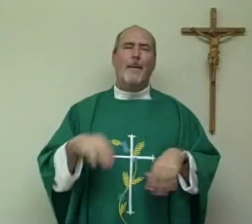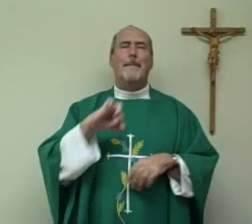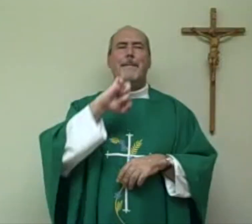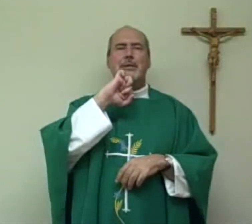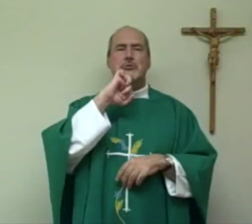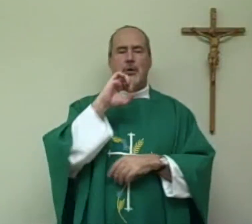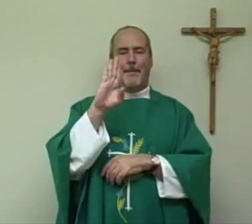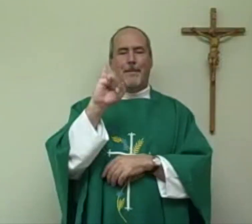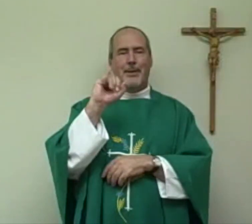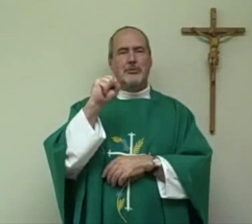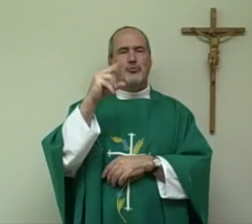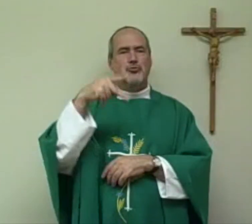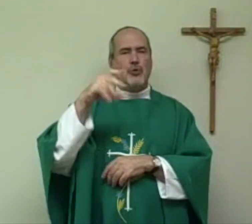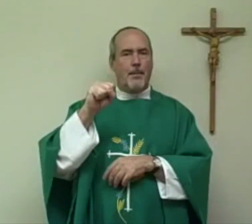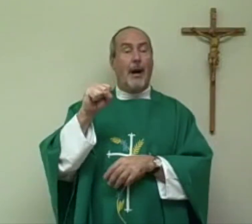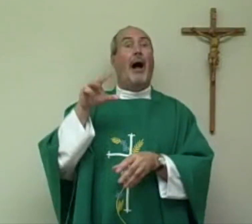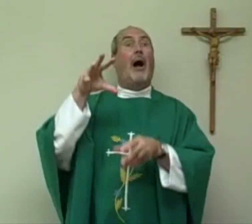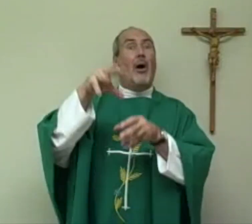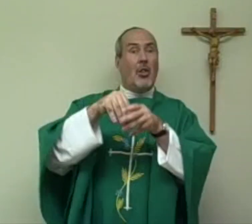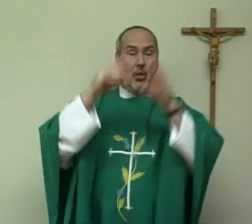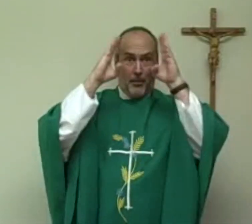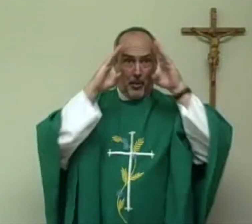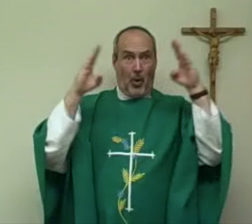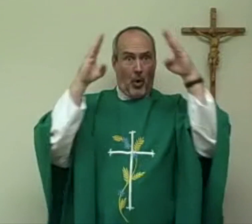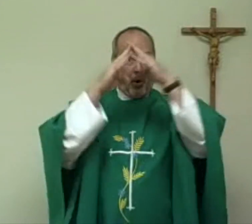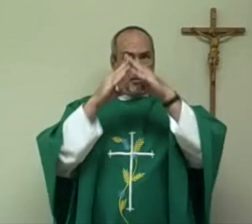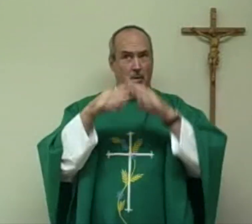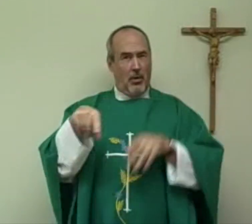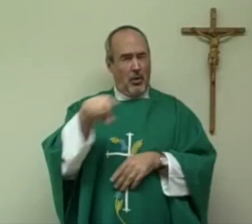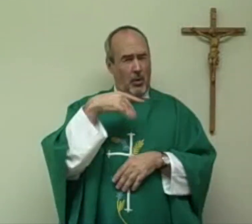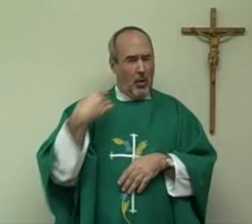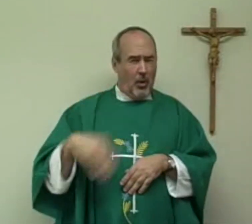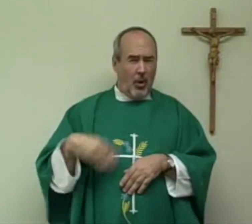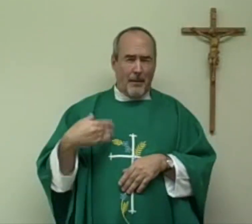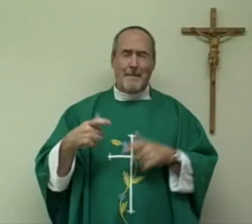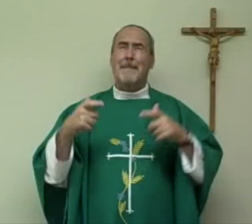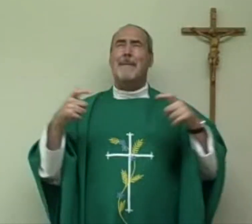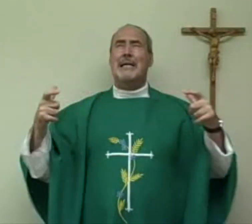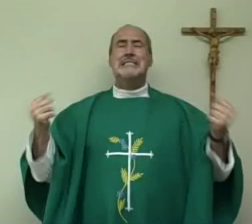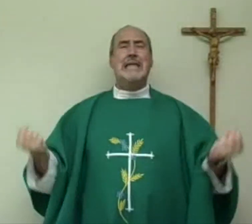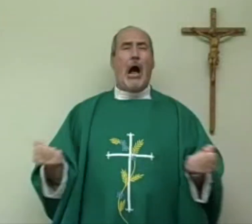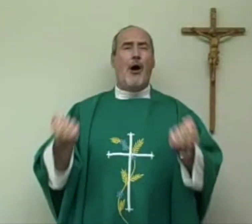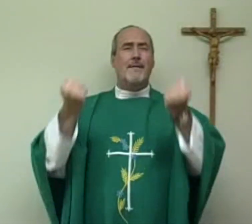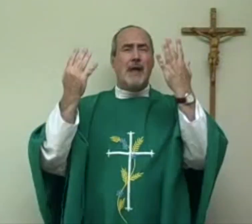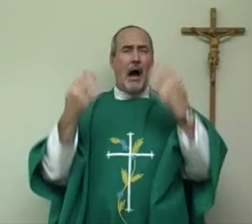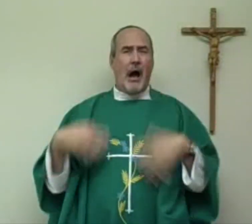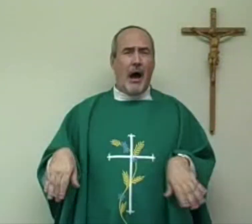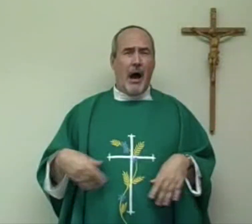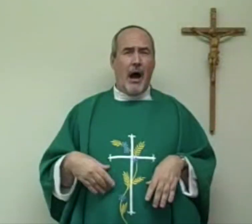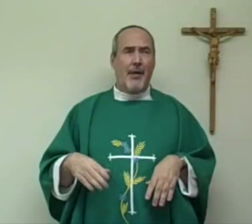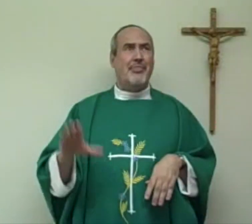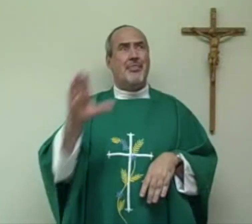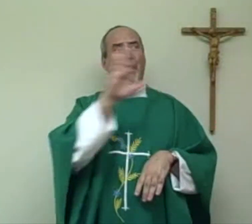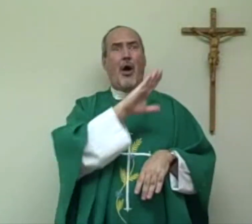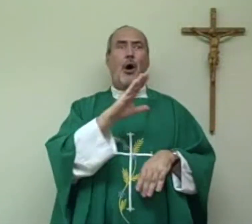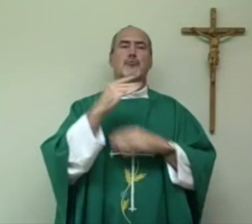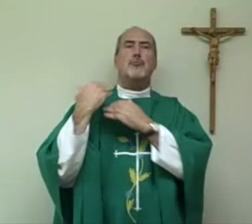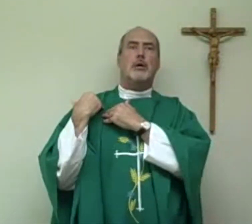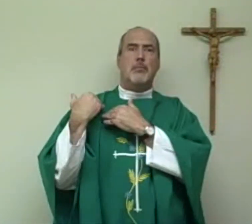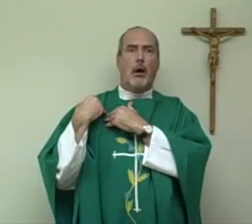before. If we look around at all of the bishops and even the Pope, that they have such a huge